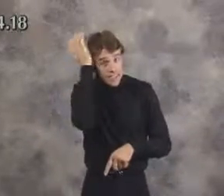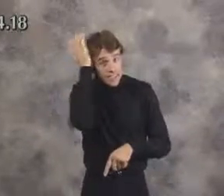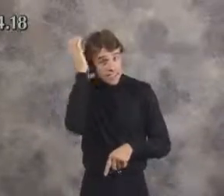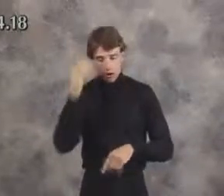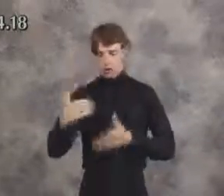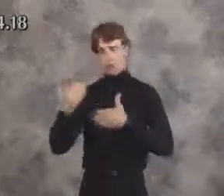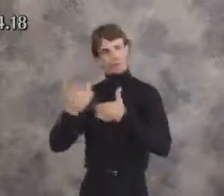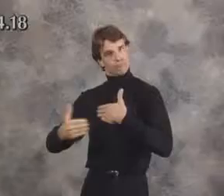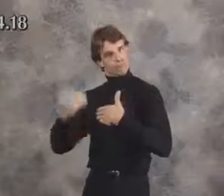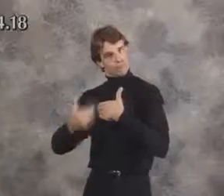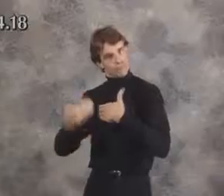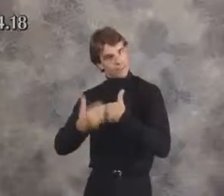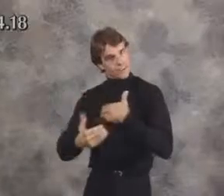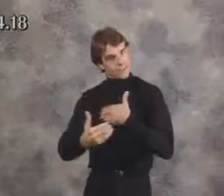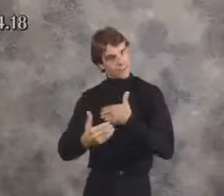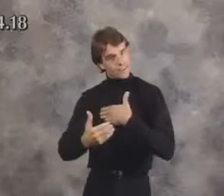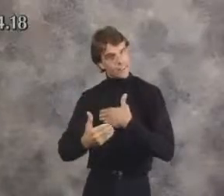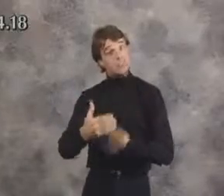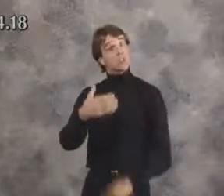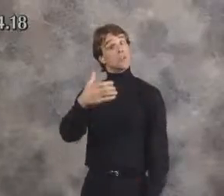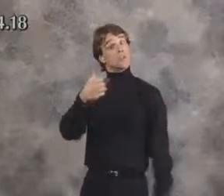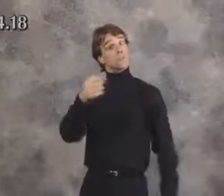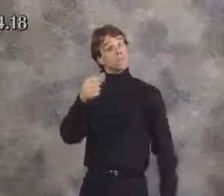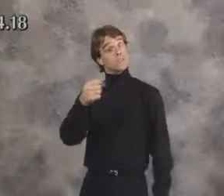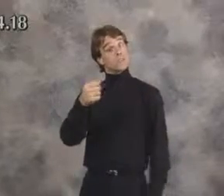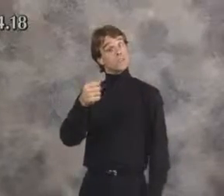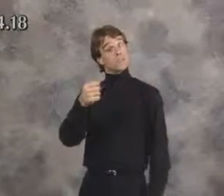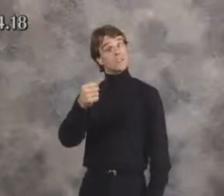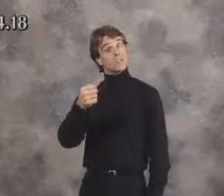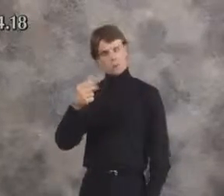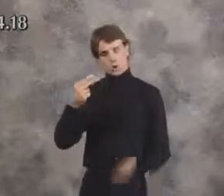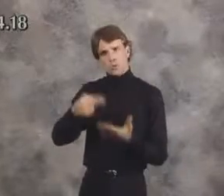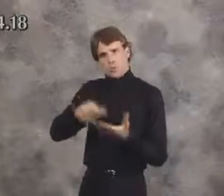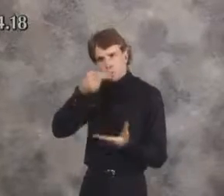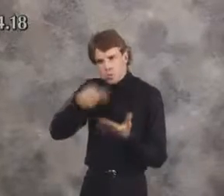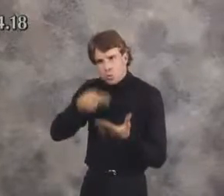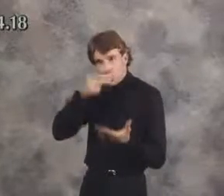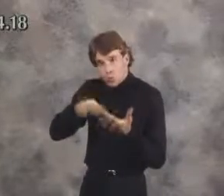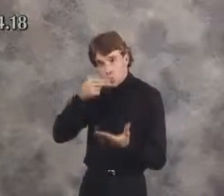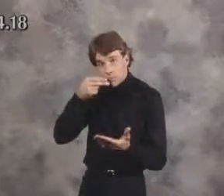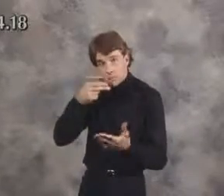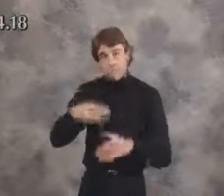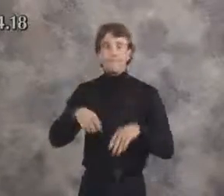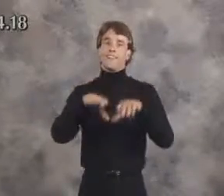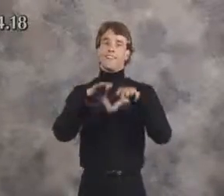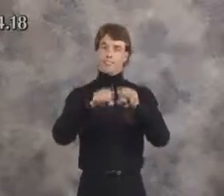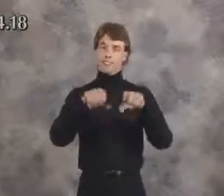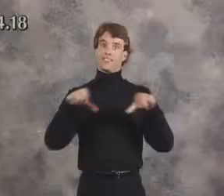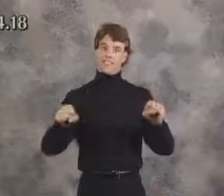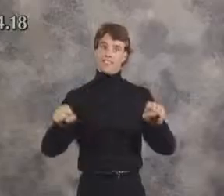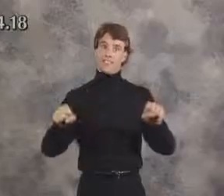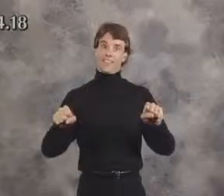lettuce, bread, milk, soup, hot